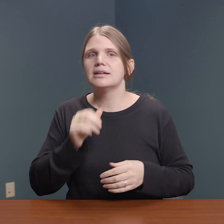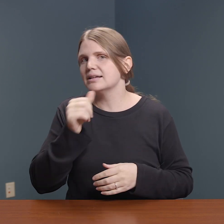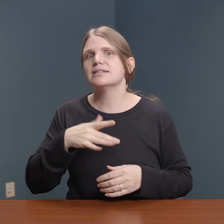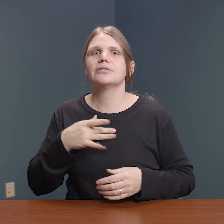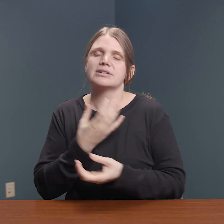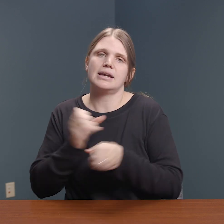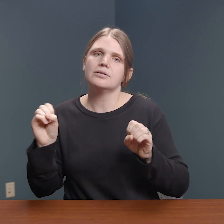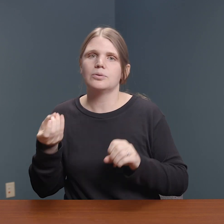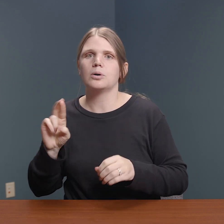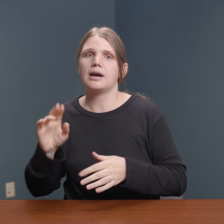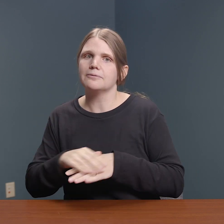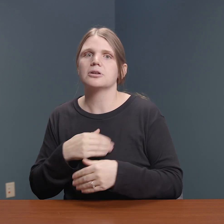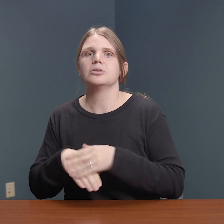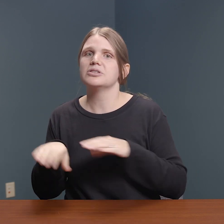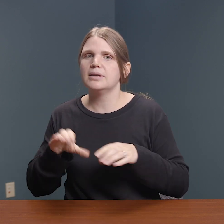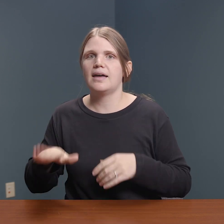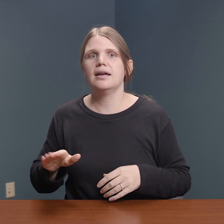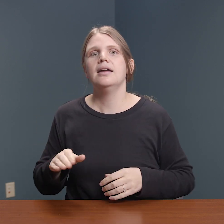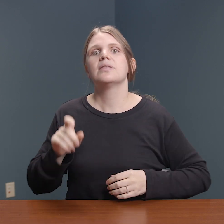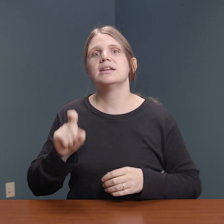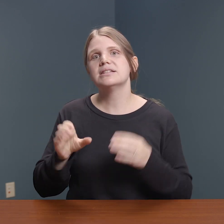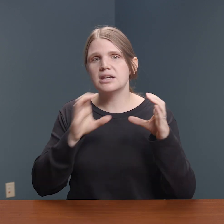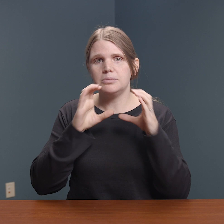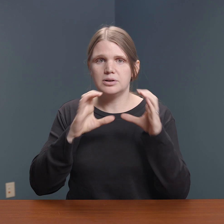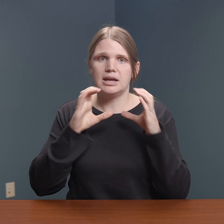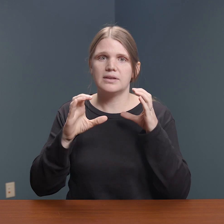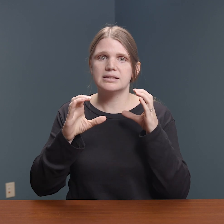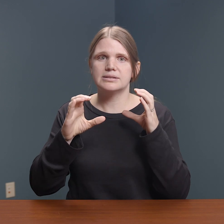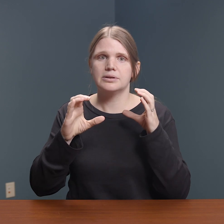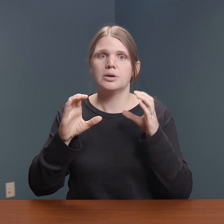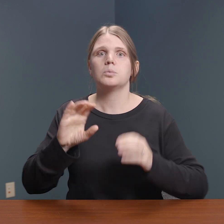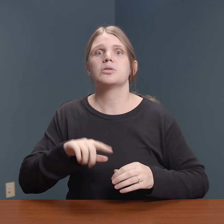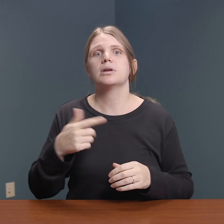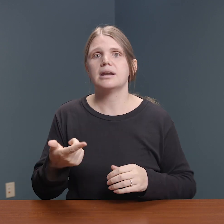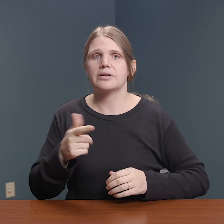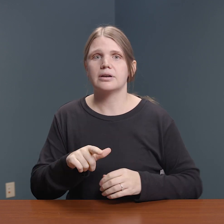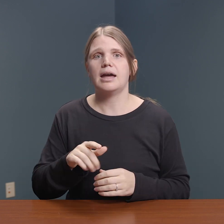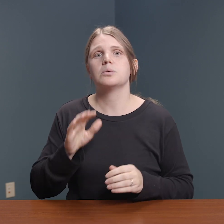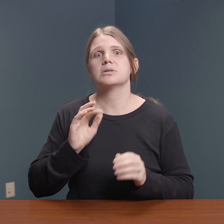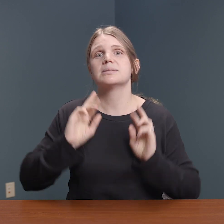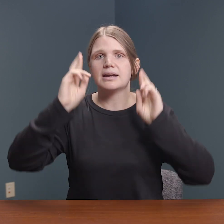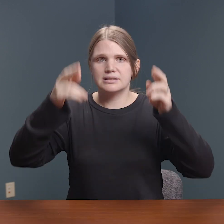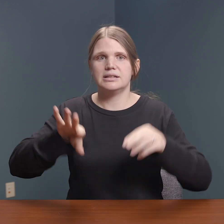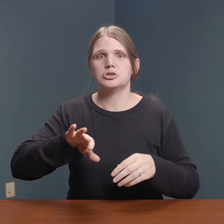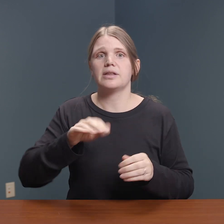doesn't feel safe or comfortable doing that, they need to communicate this with one another and respect each